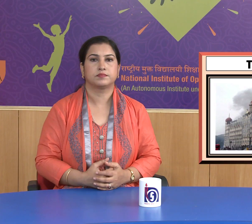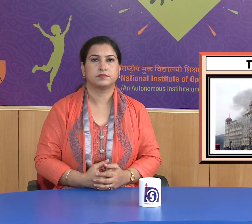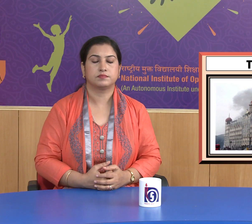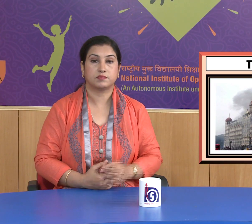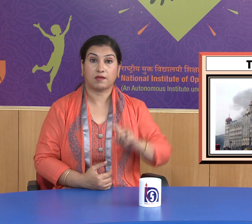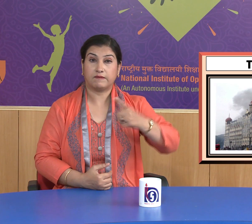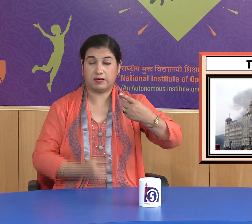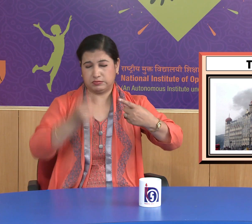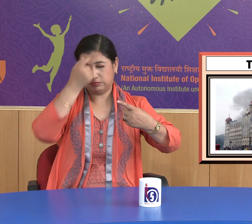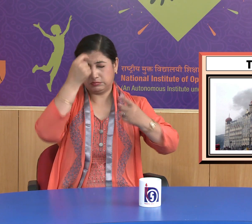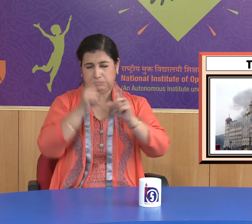First is terrorism.